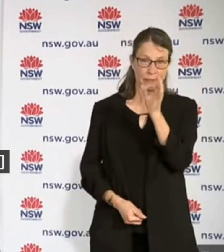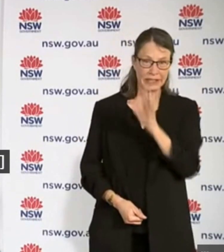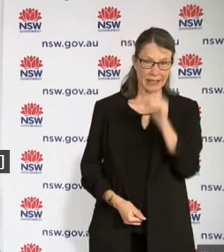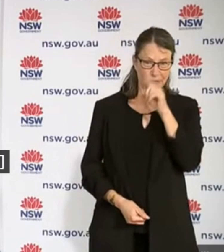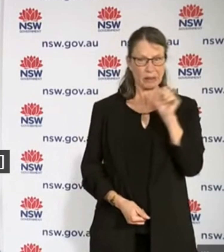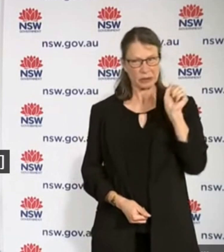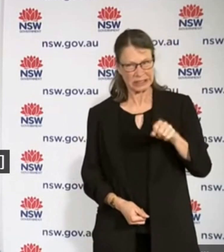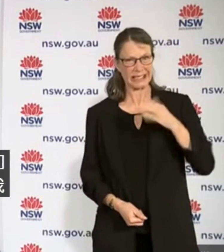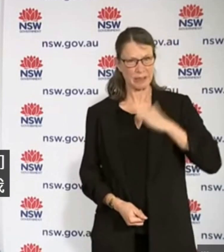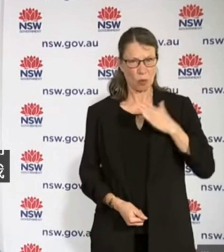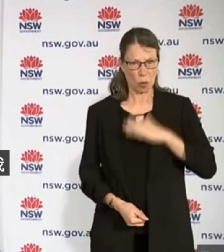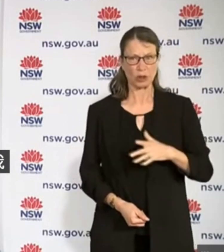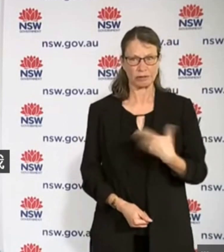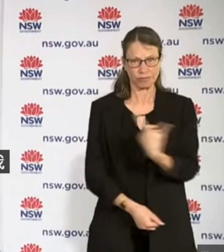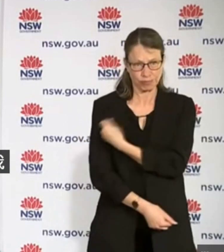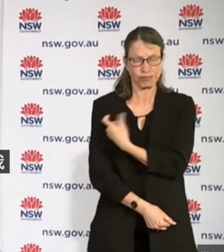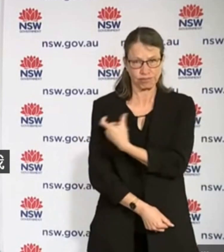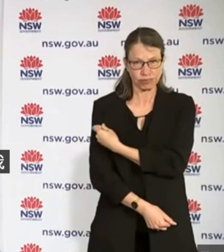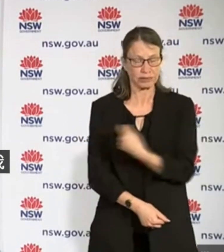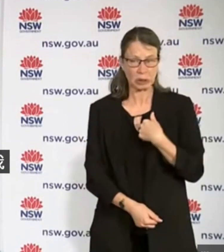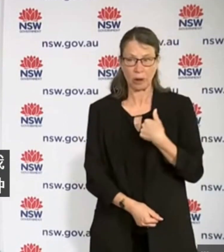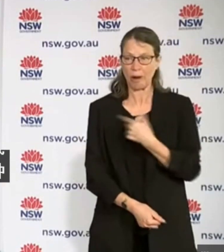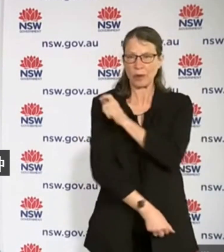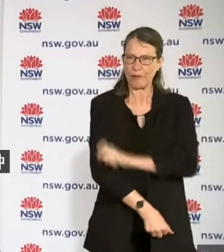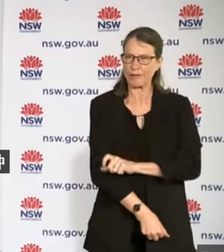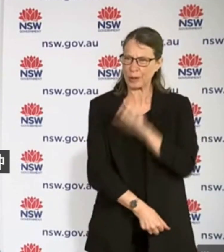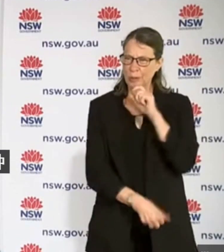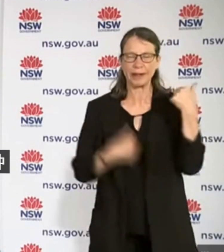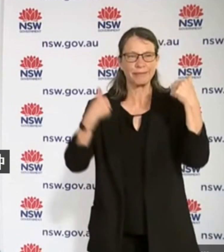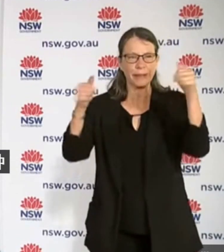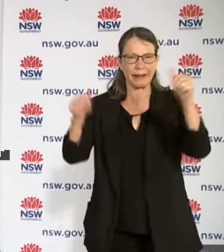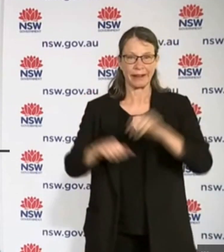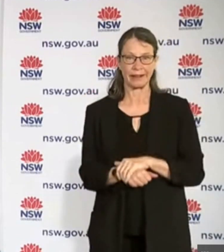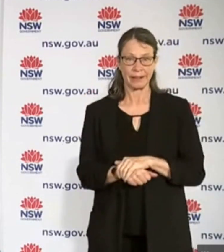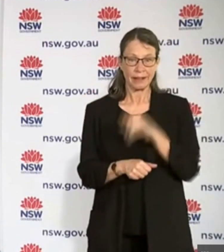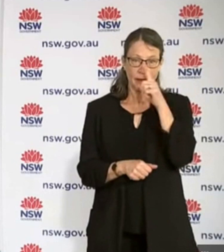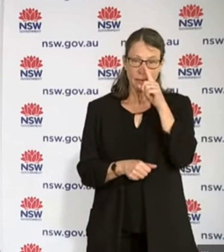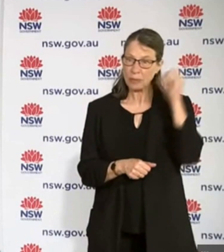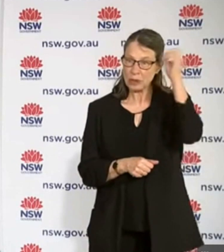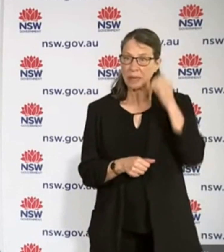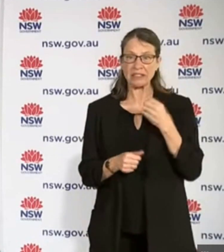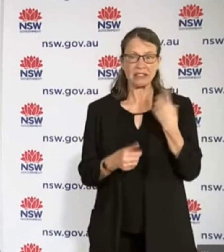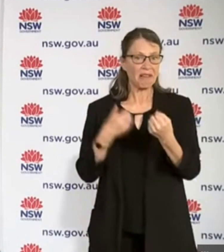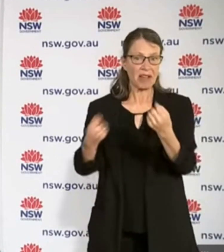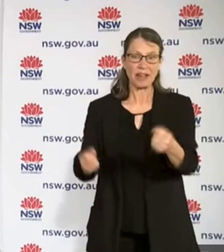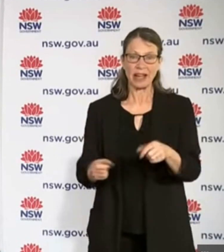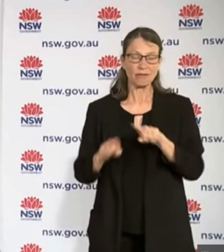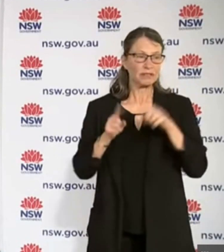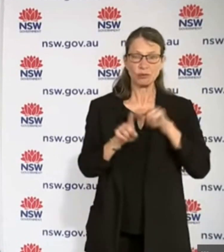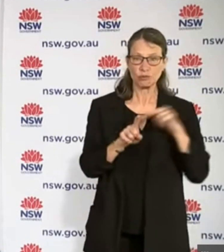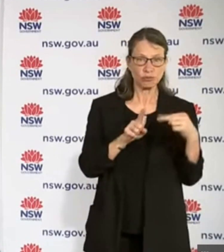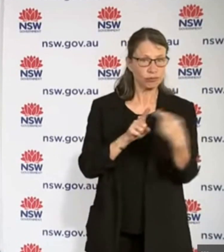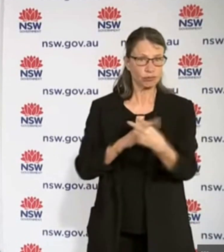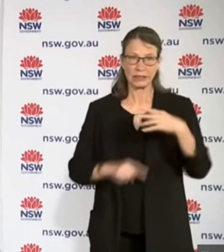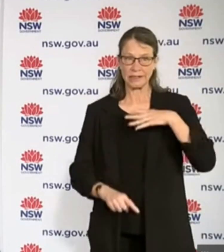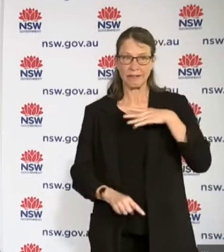incredible confidence. And look, I appreciate people have views. It's a democracy. But when the vast, vast majority of the public has